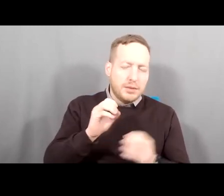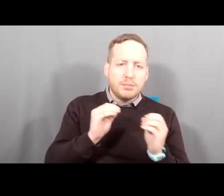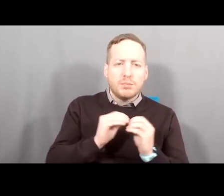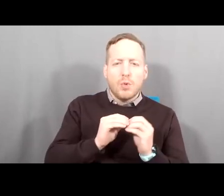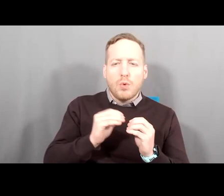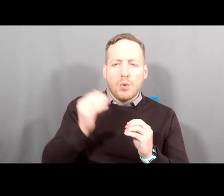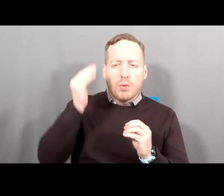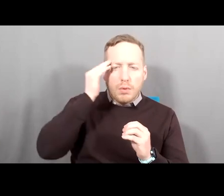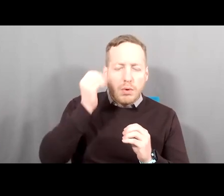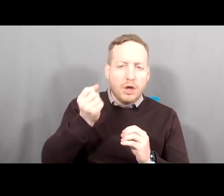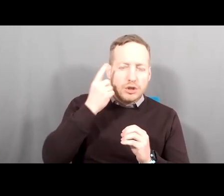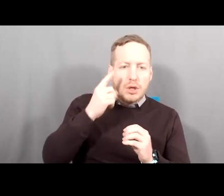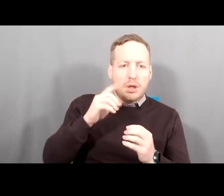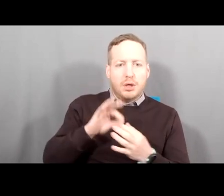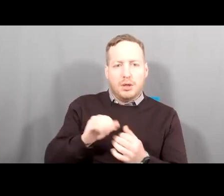on the committee